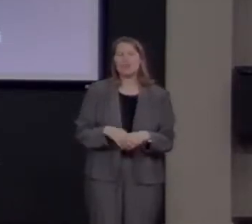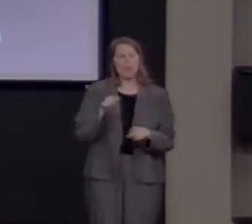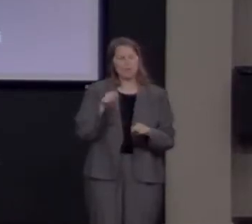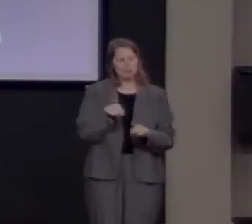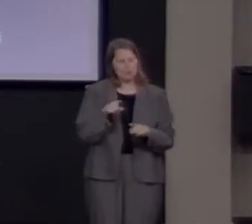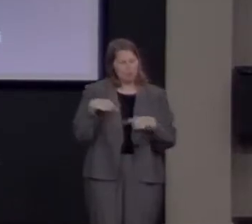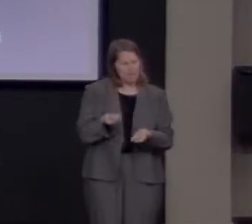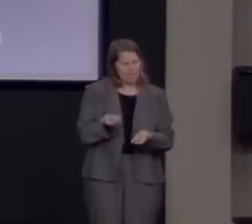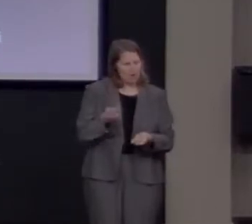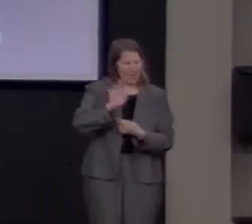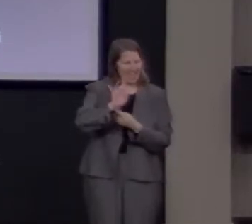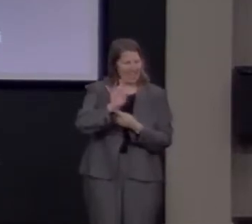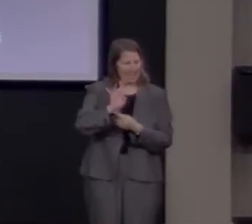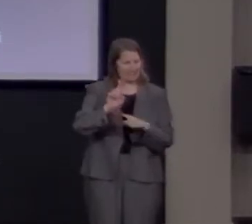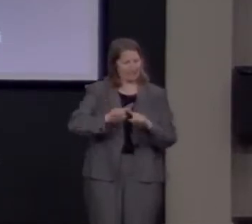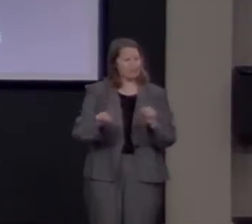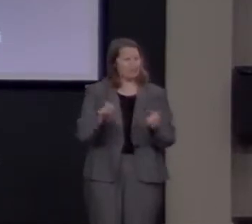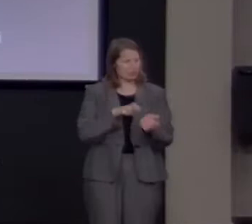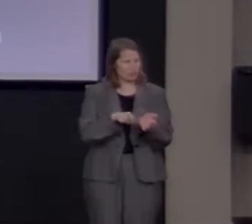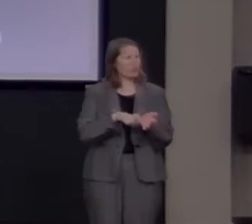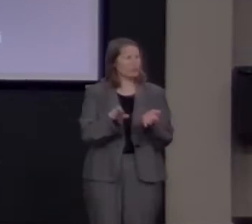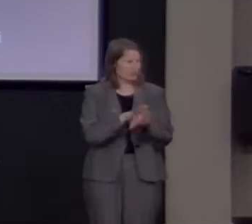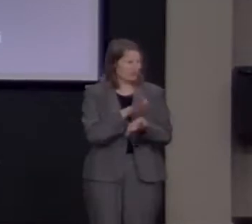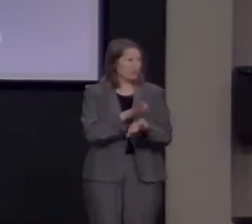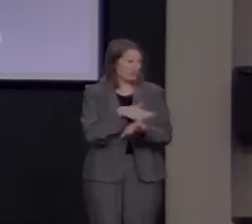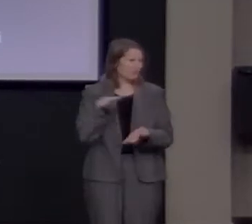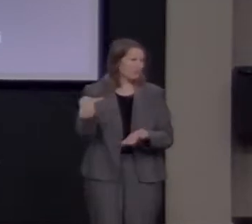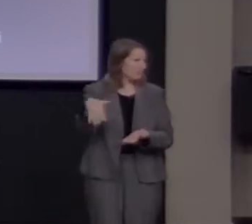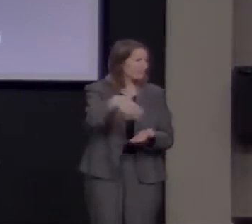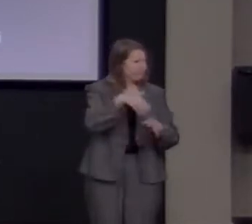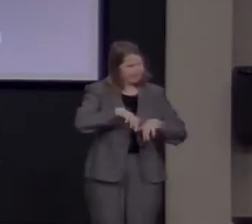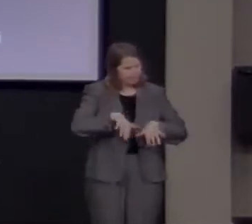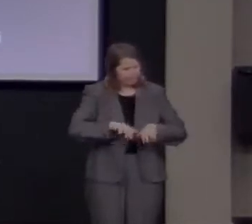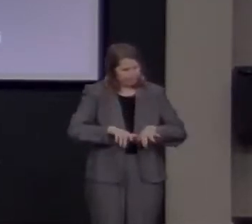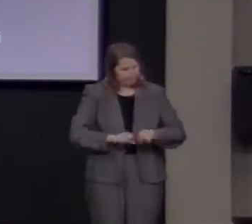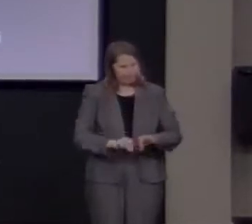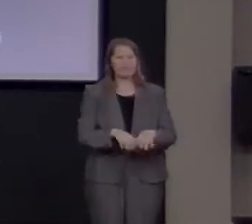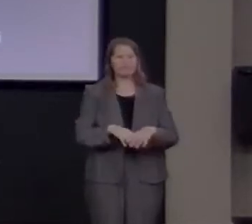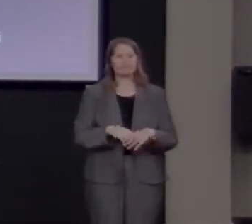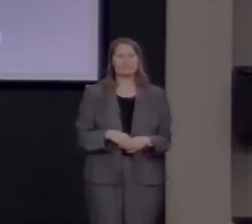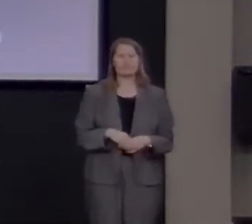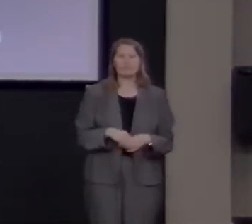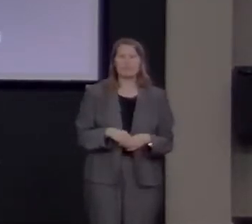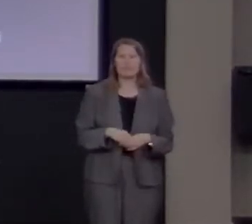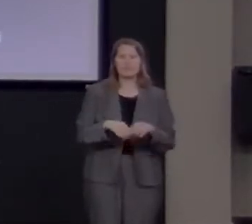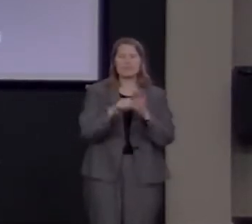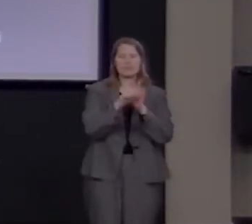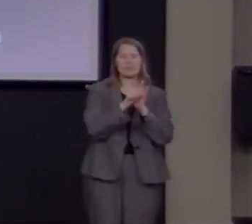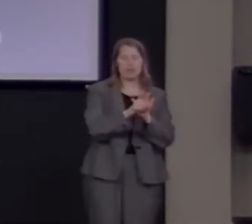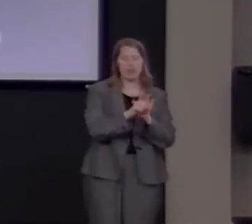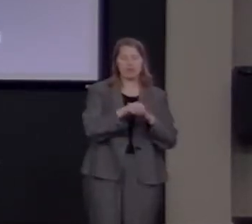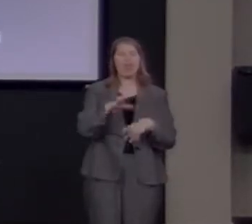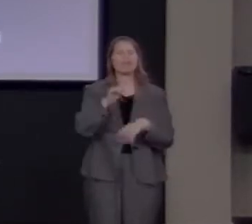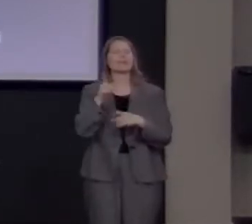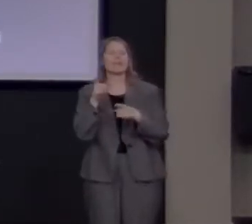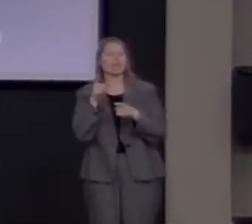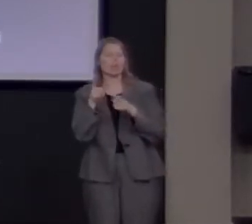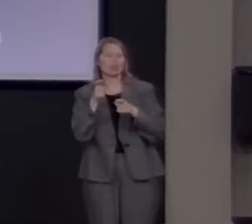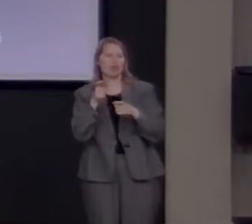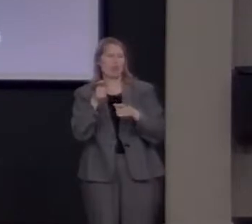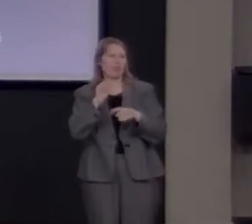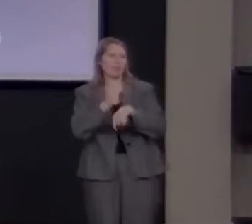8 papers that 8 symbolic minus control, that is a control